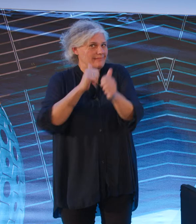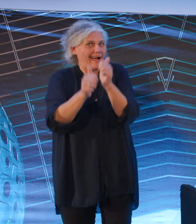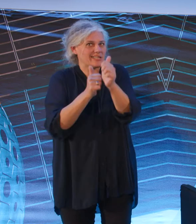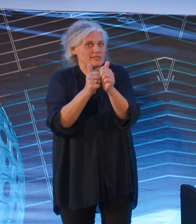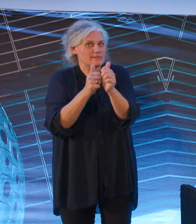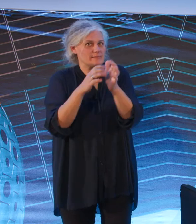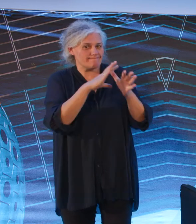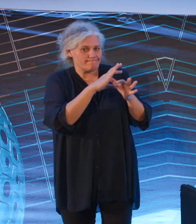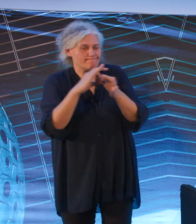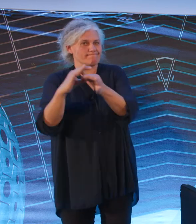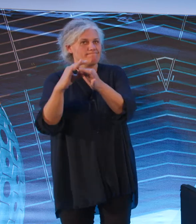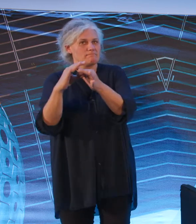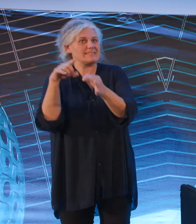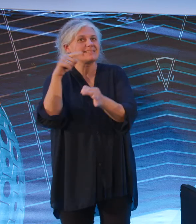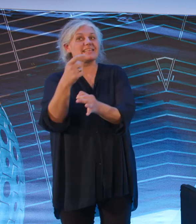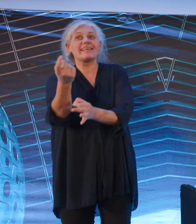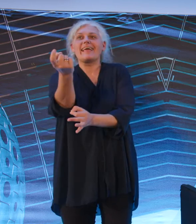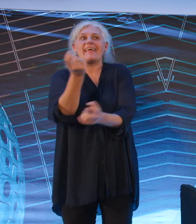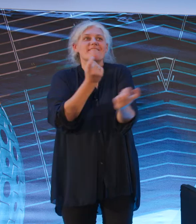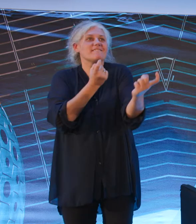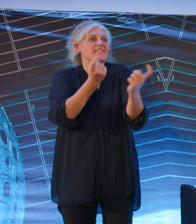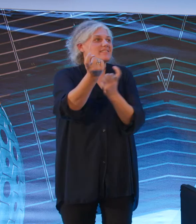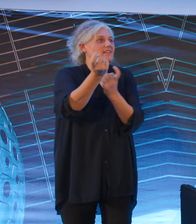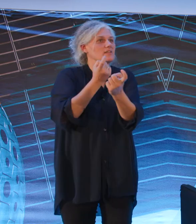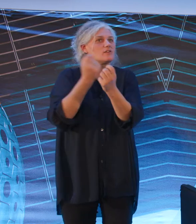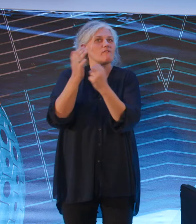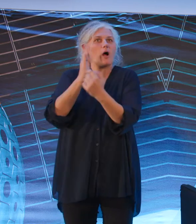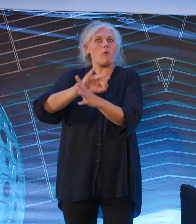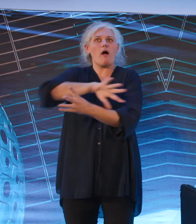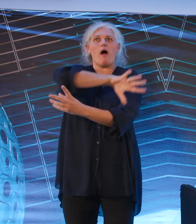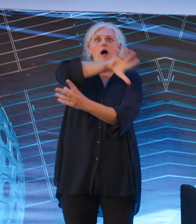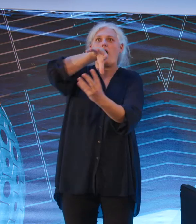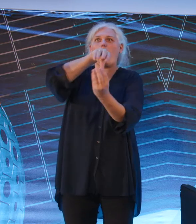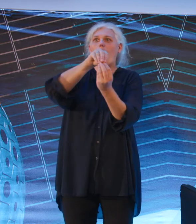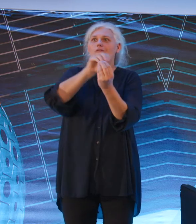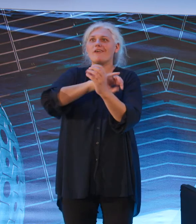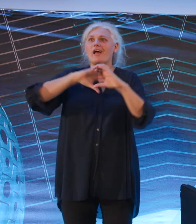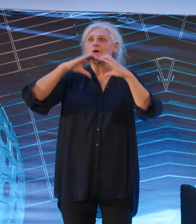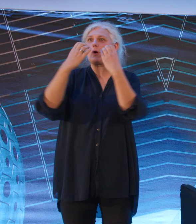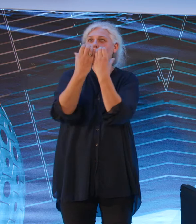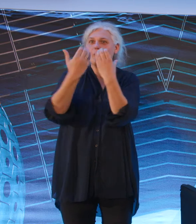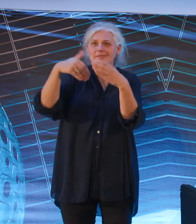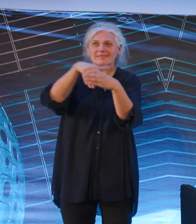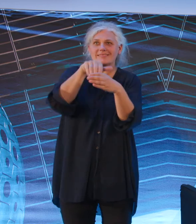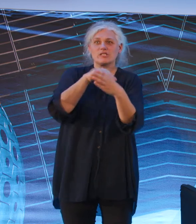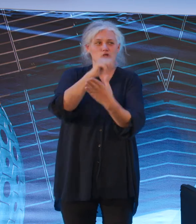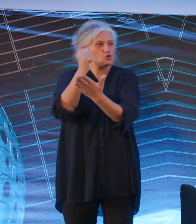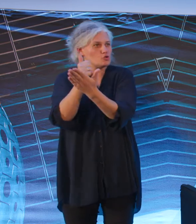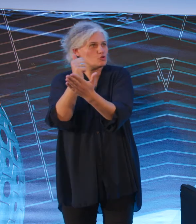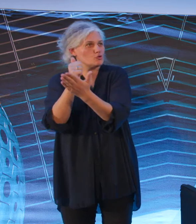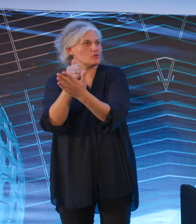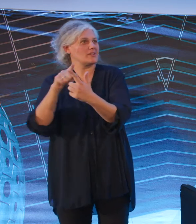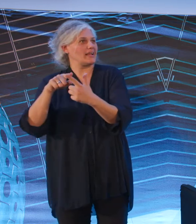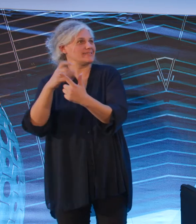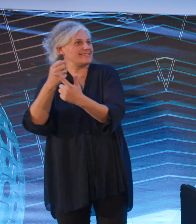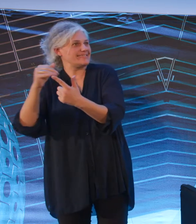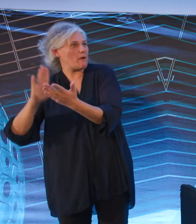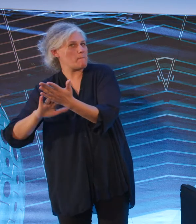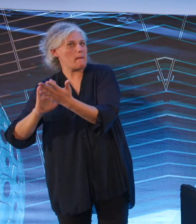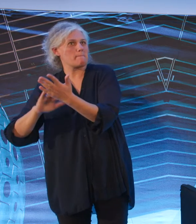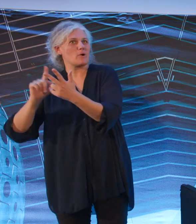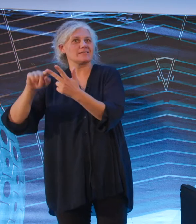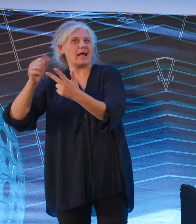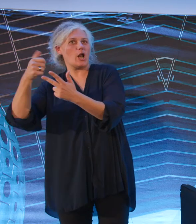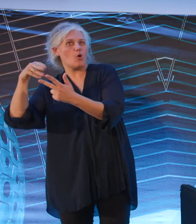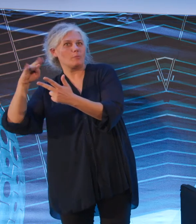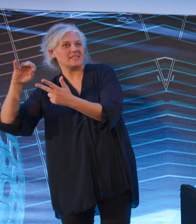It is an invitation to our entire community, students, staff, alumni, and